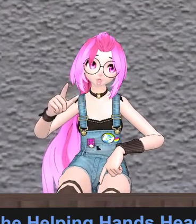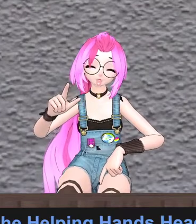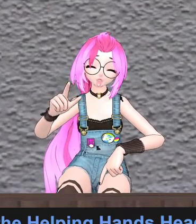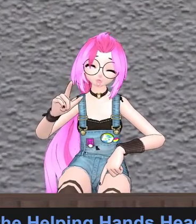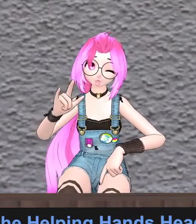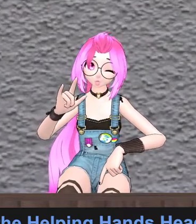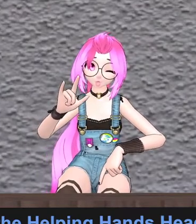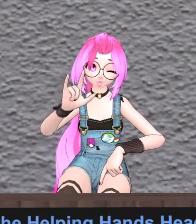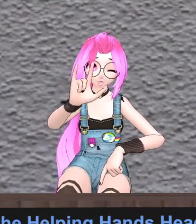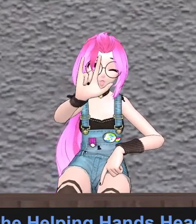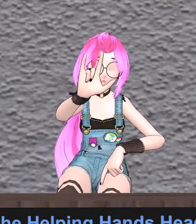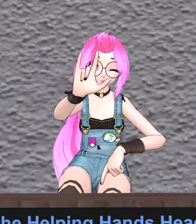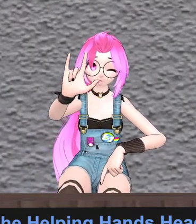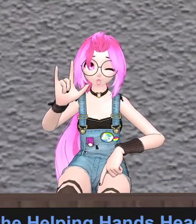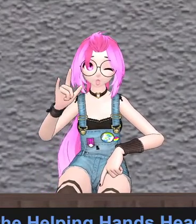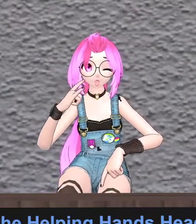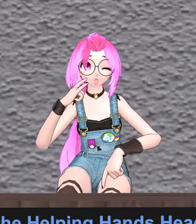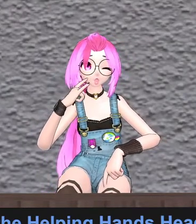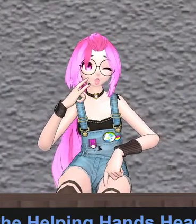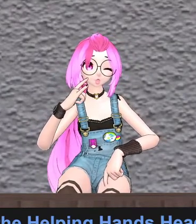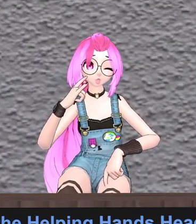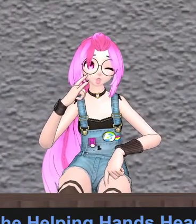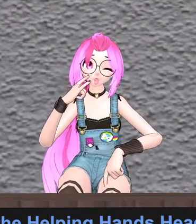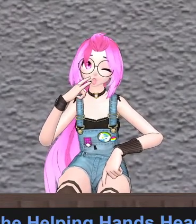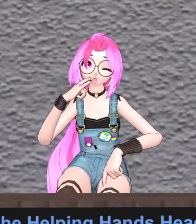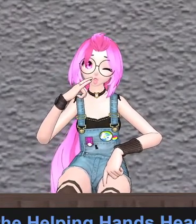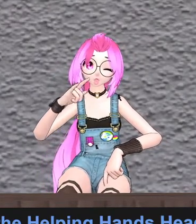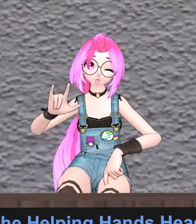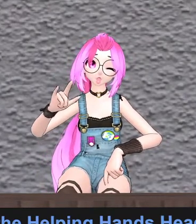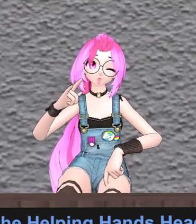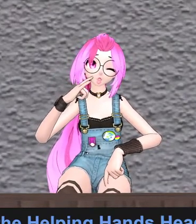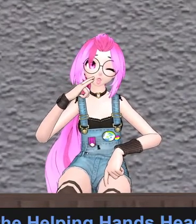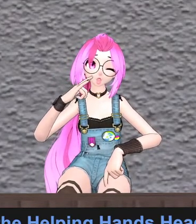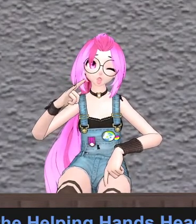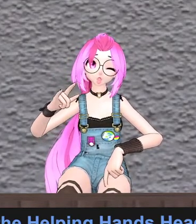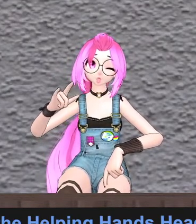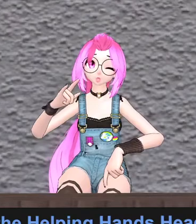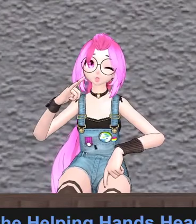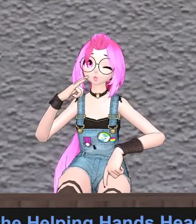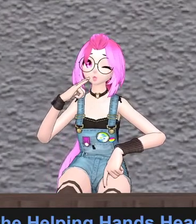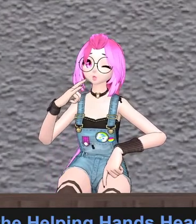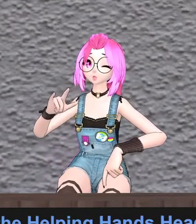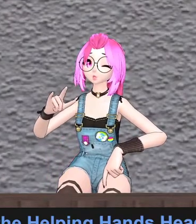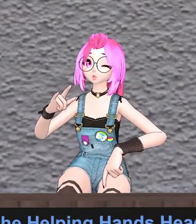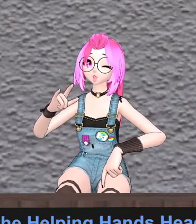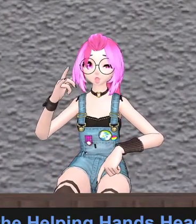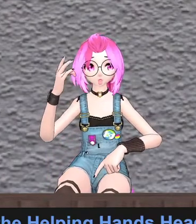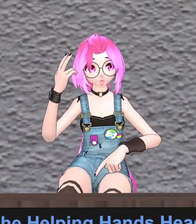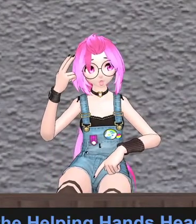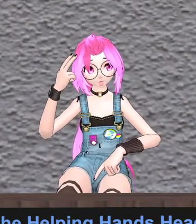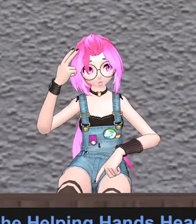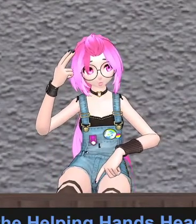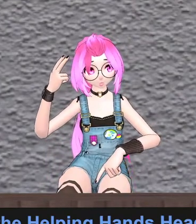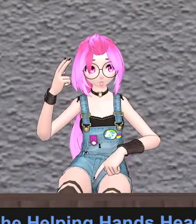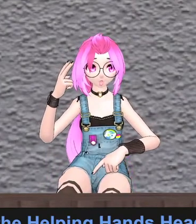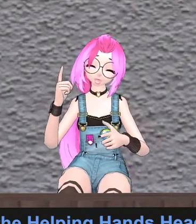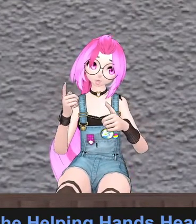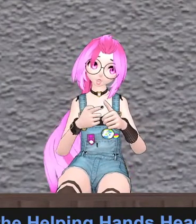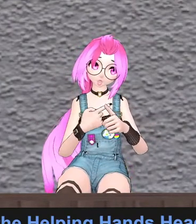then you come out and shake to an I love you hand. And some people also just do it with an I love you hand. Okay, the reason is,